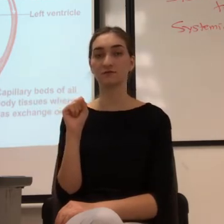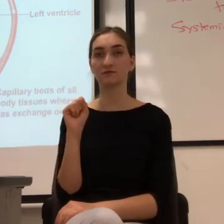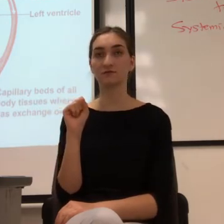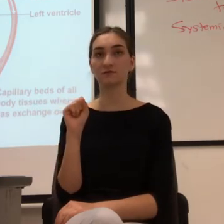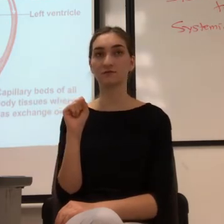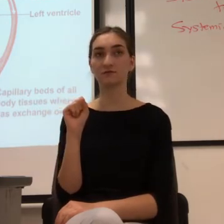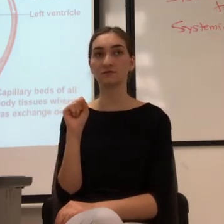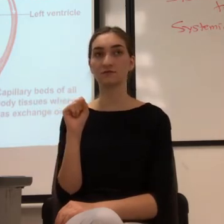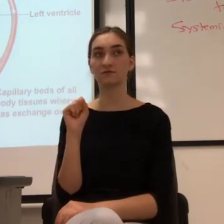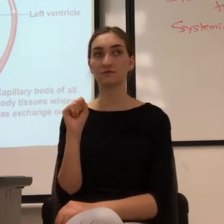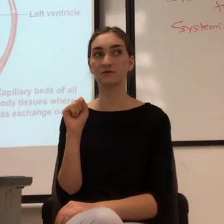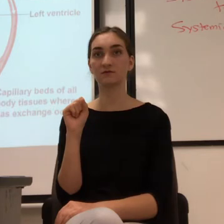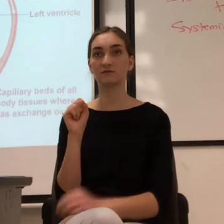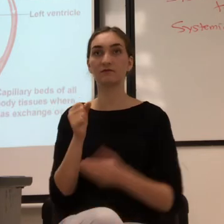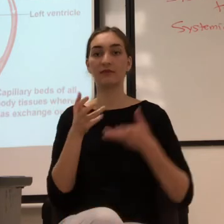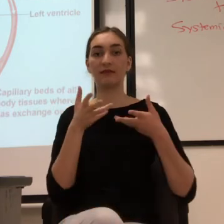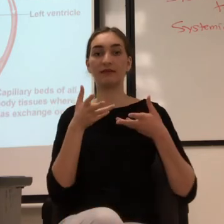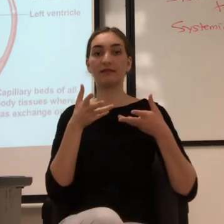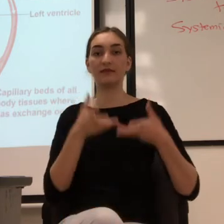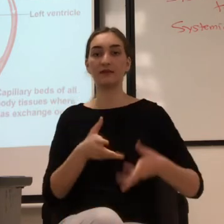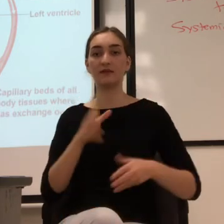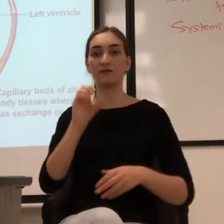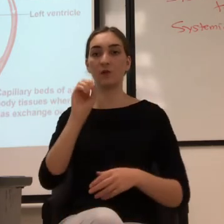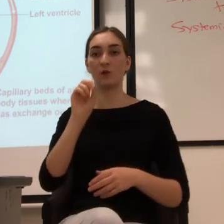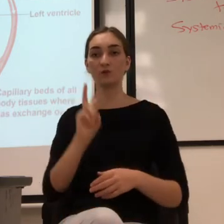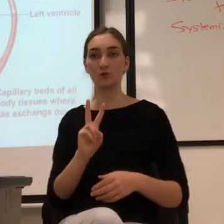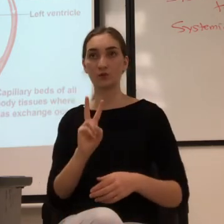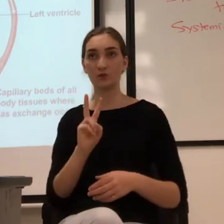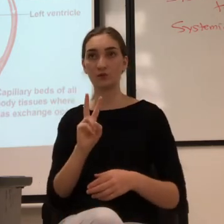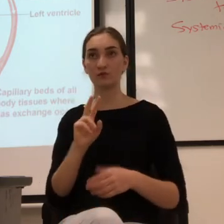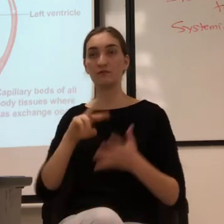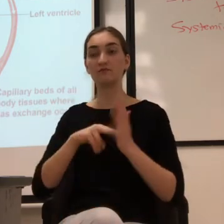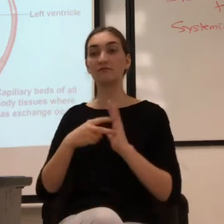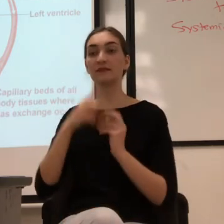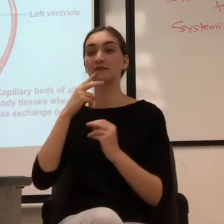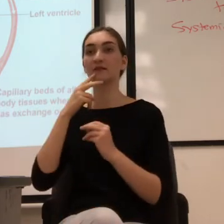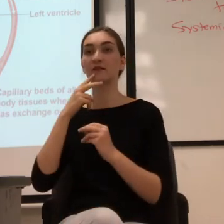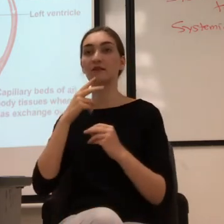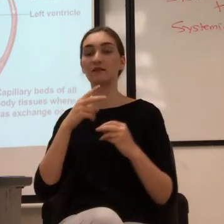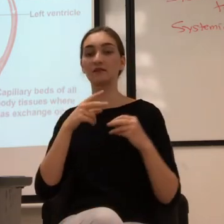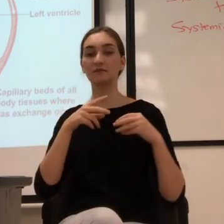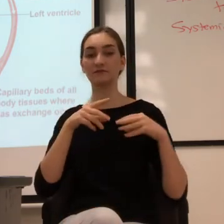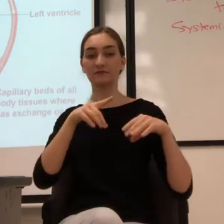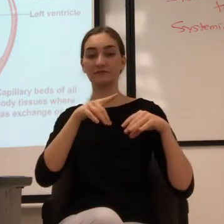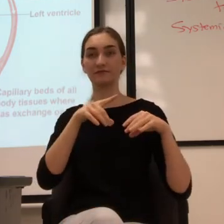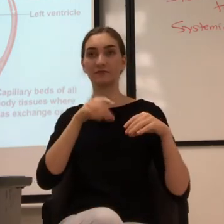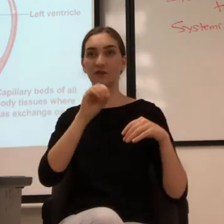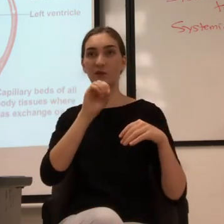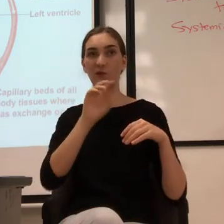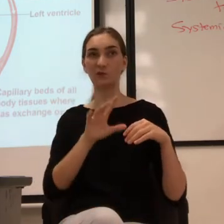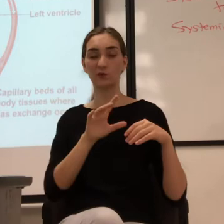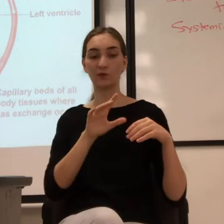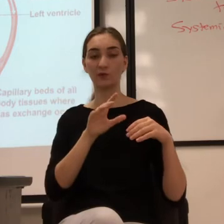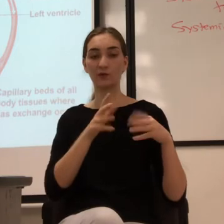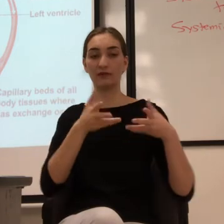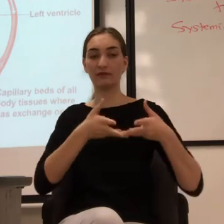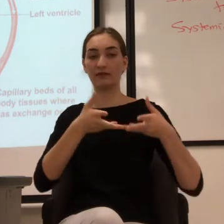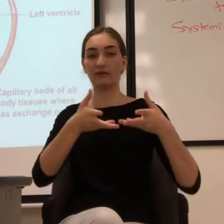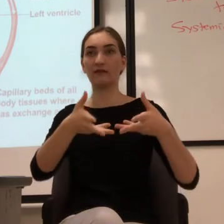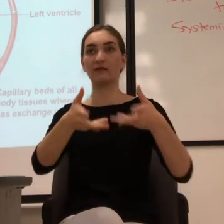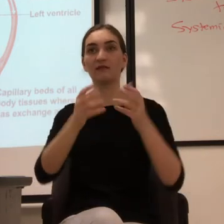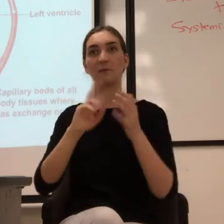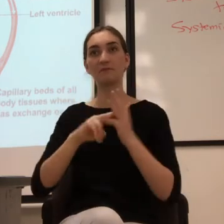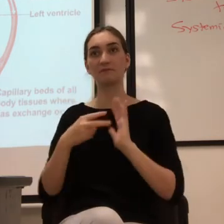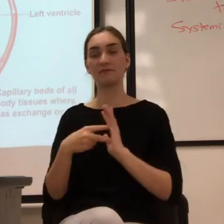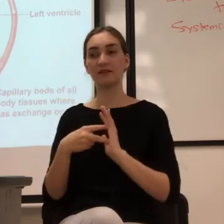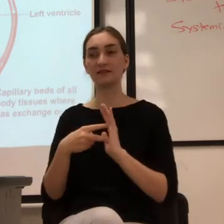drop off O2, so then the blood becomes deoxygenated, and it's the job of the systemic veins to collect that blood and return to the heart.